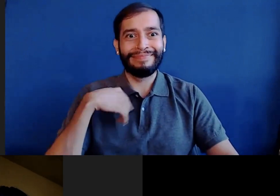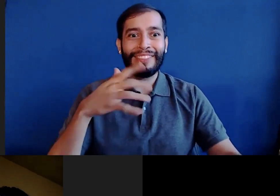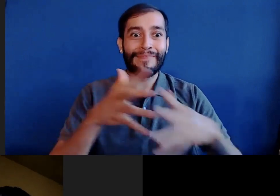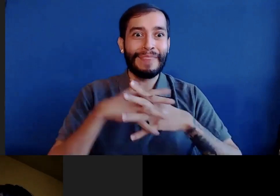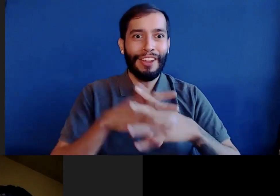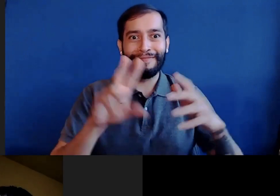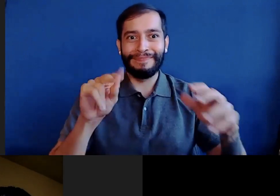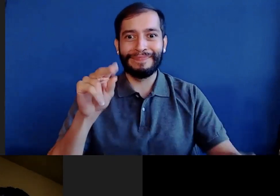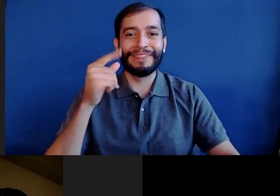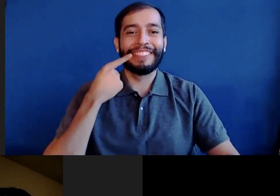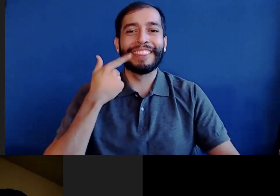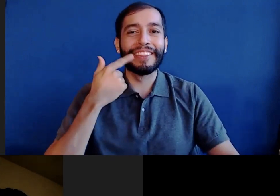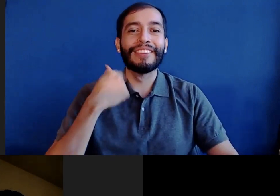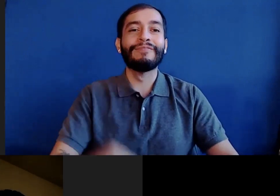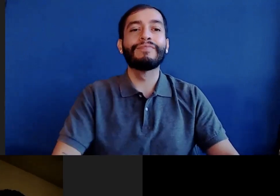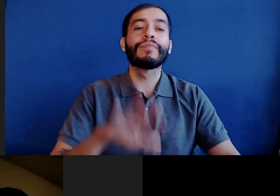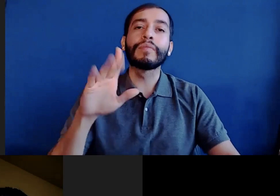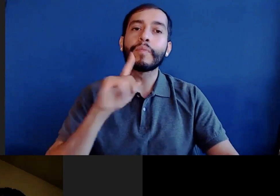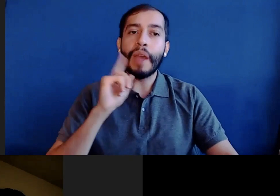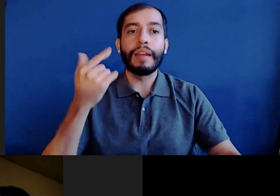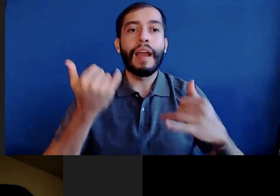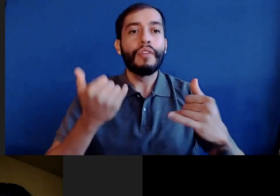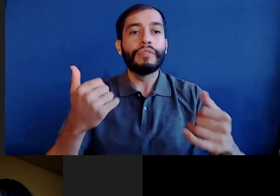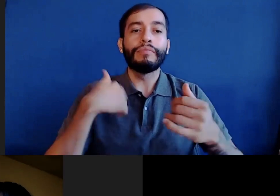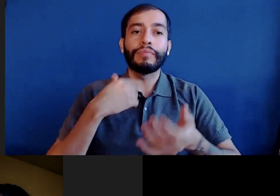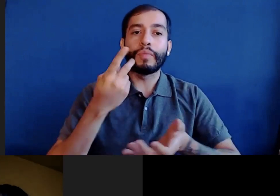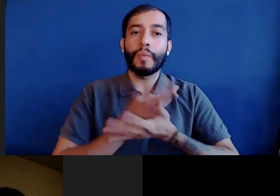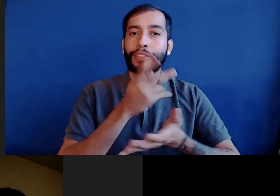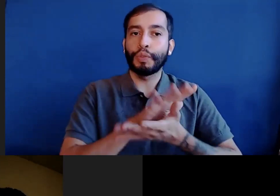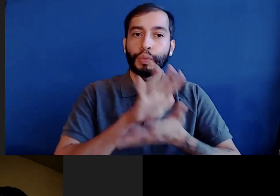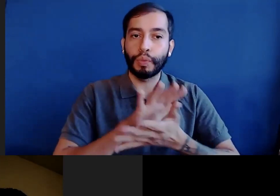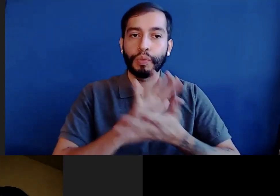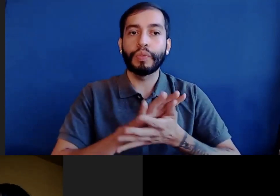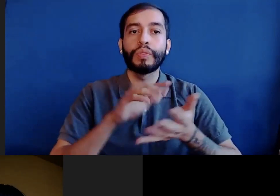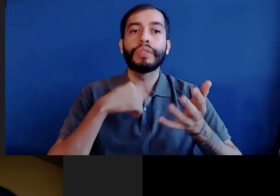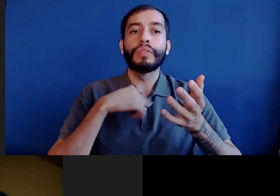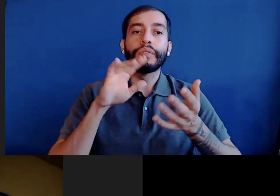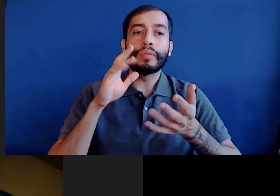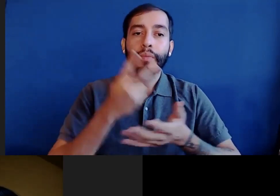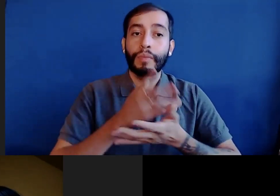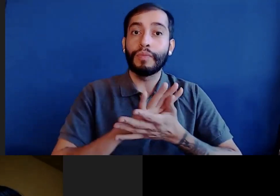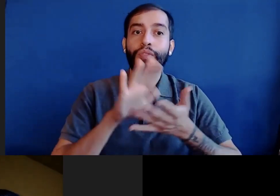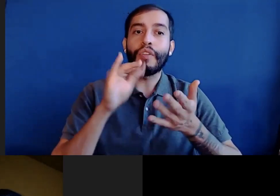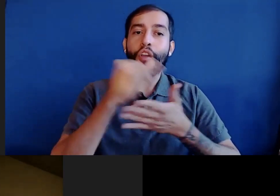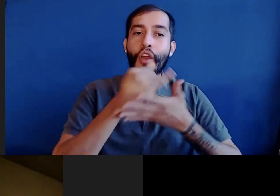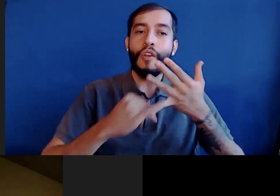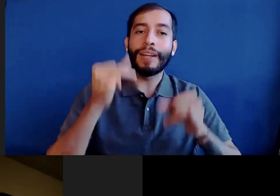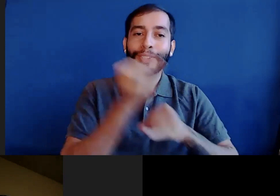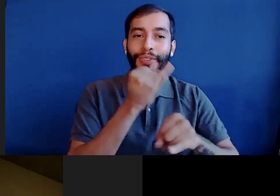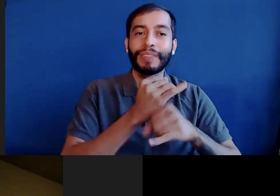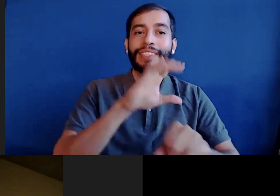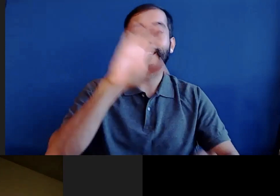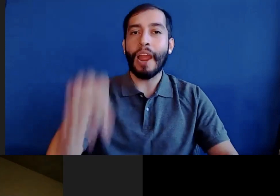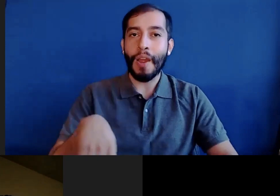Yeah, I'm in grad school currently. I'm going to School of the Art Institute of Chicago for my master's in performance art. And my